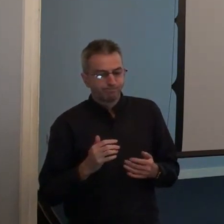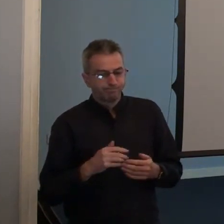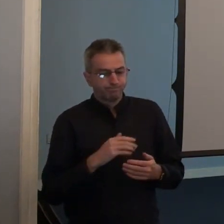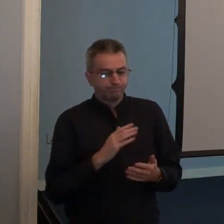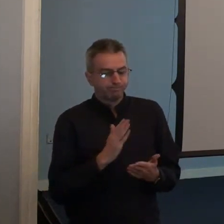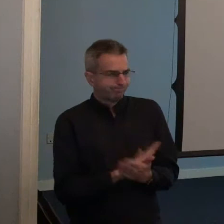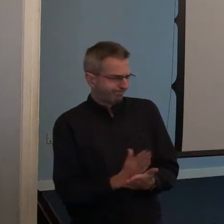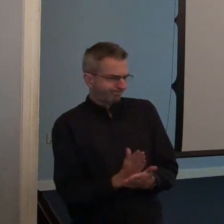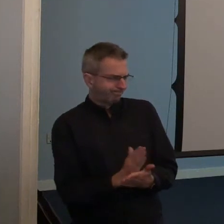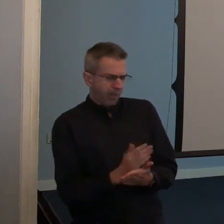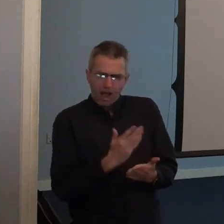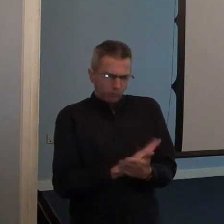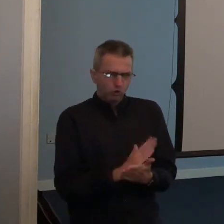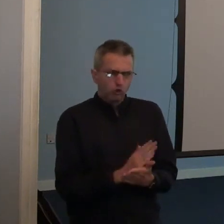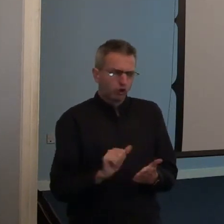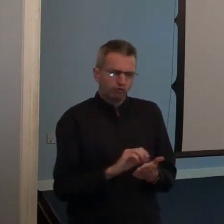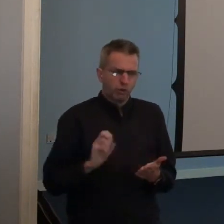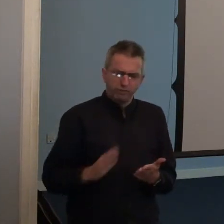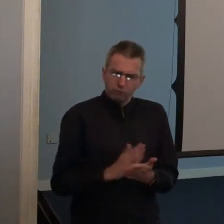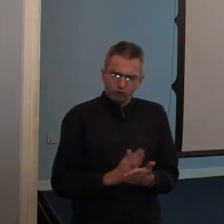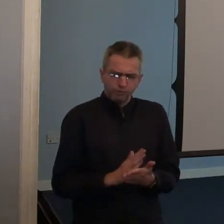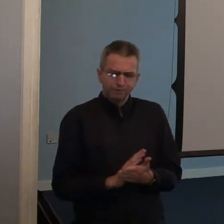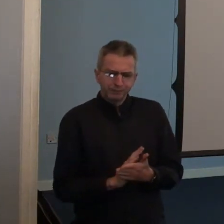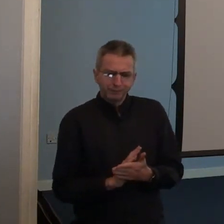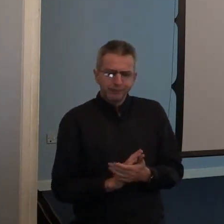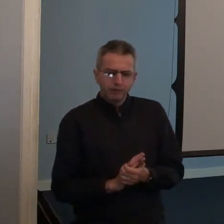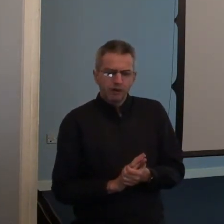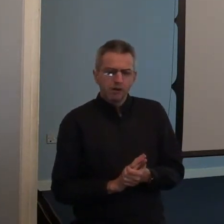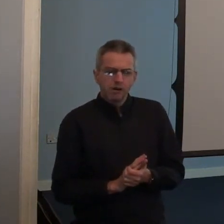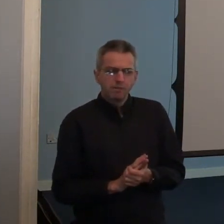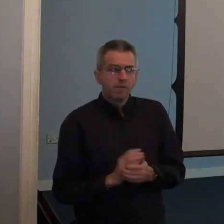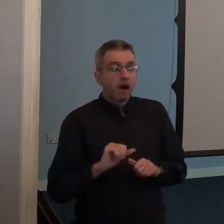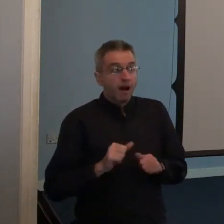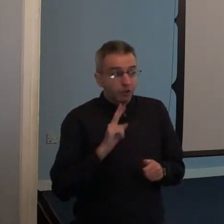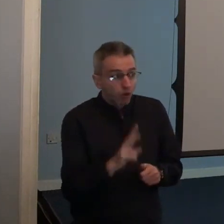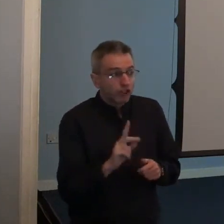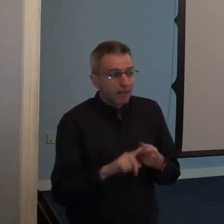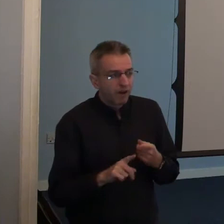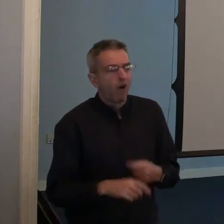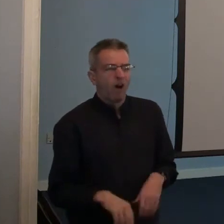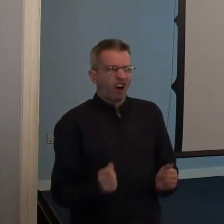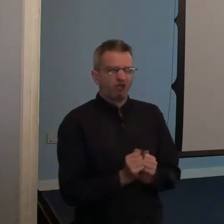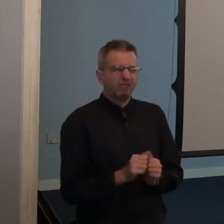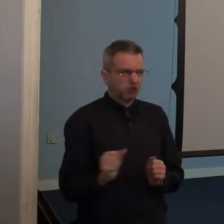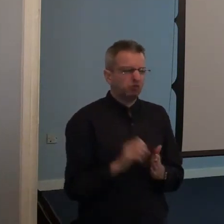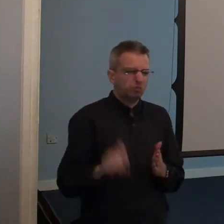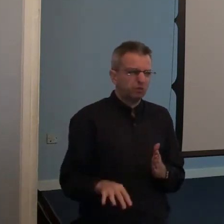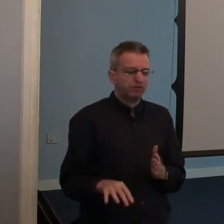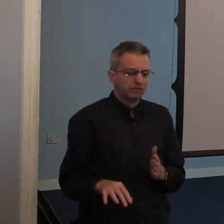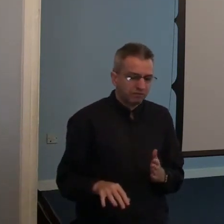Or if they had said, first time they'd said, well, I'm unsure, and then after the clips and after the discussions, if they said, yes, I agree